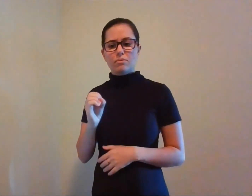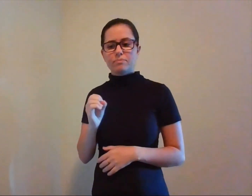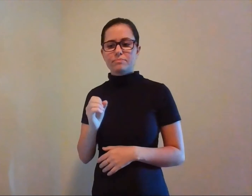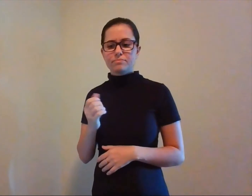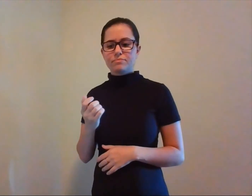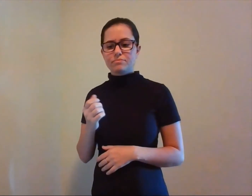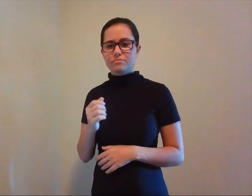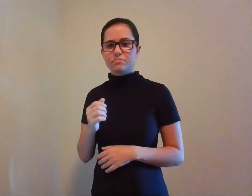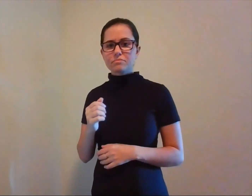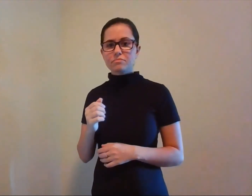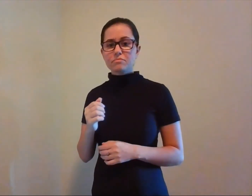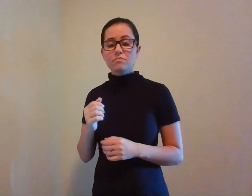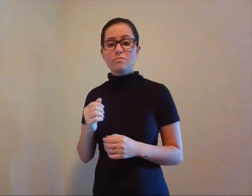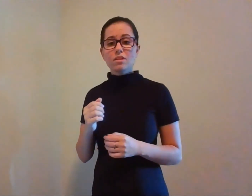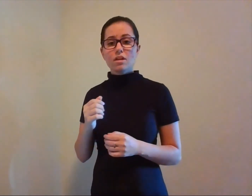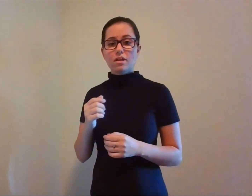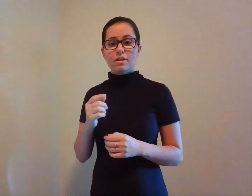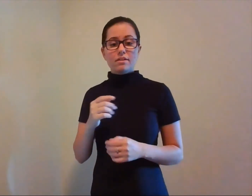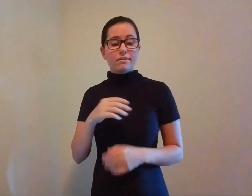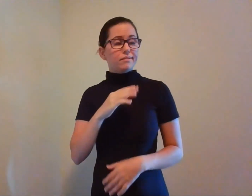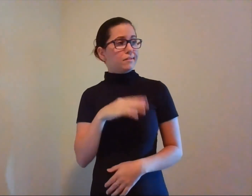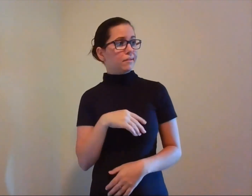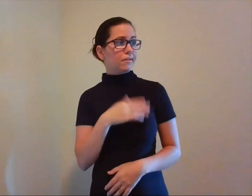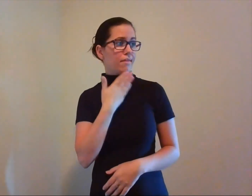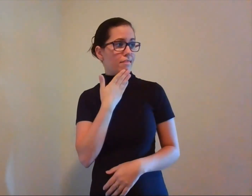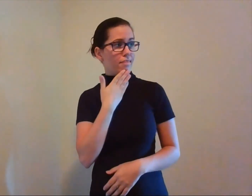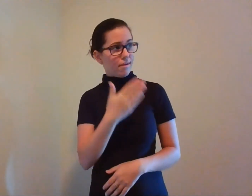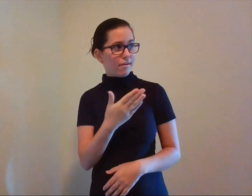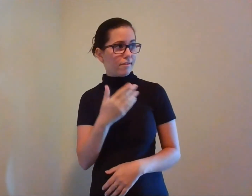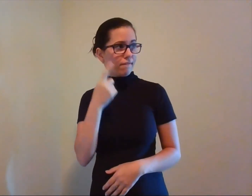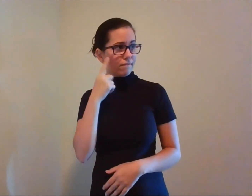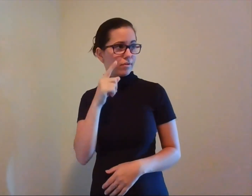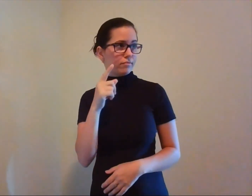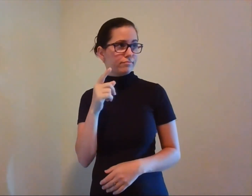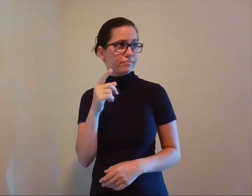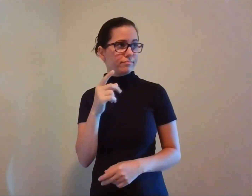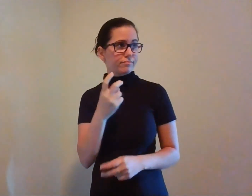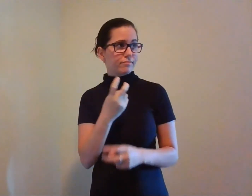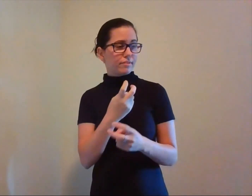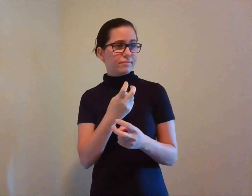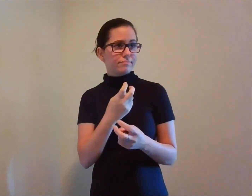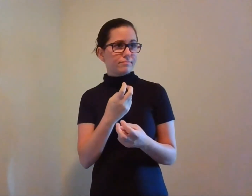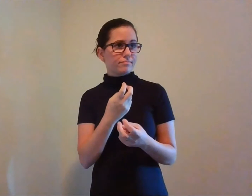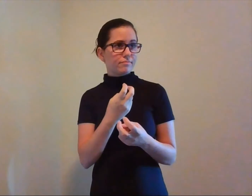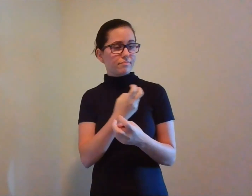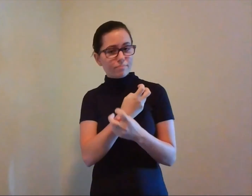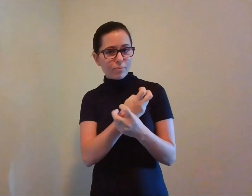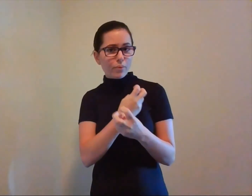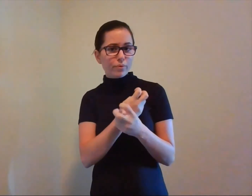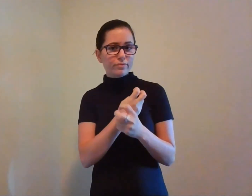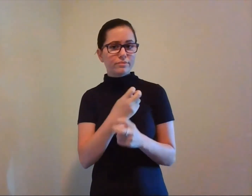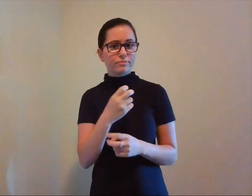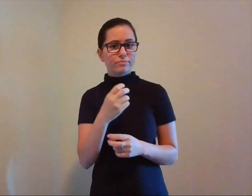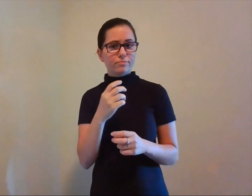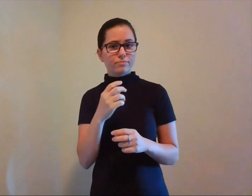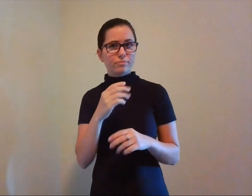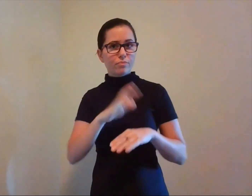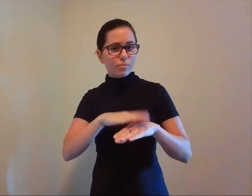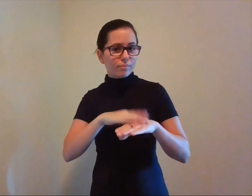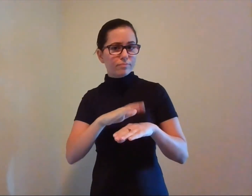like, have no idea what your name is, sir, but I have, and I can't even say what the last movie I saw that you were in, but you're in